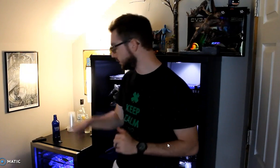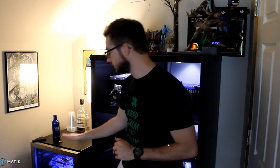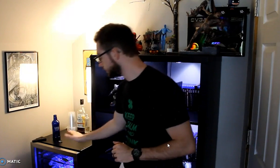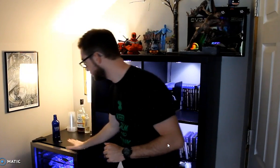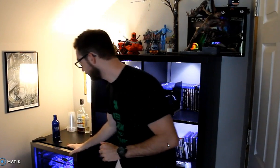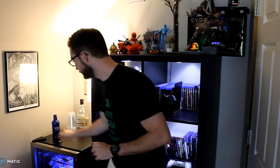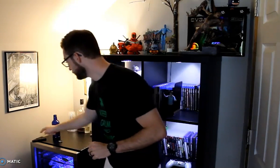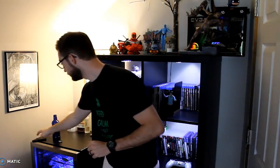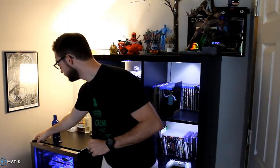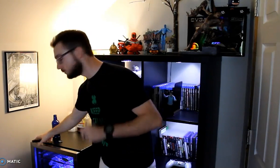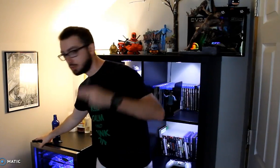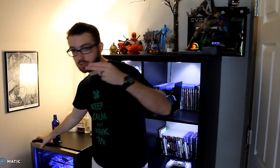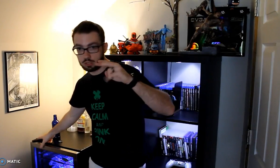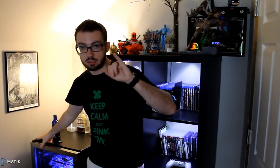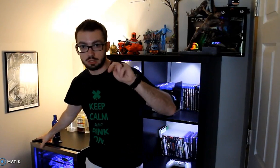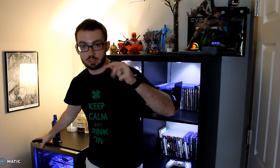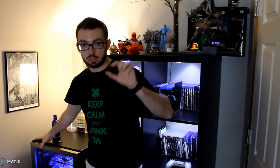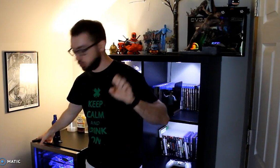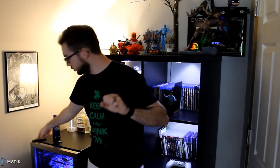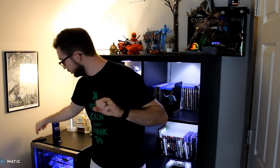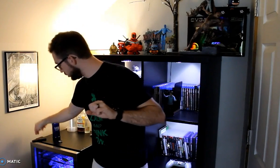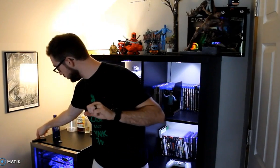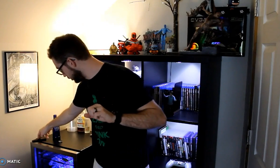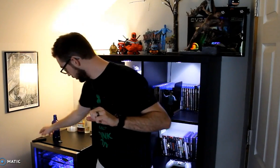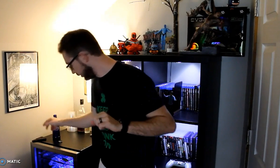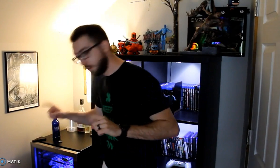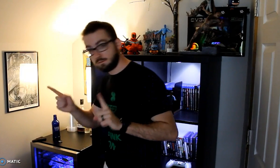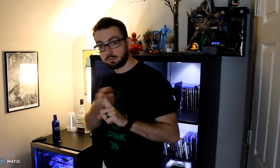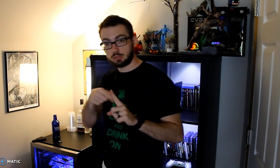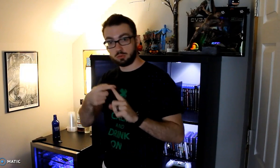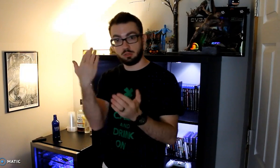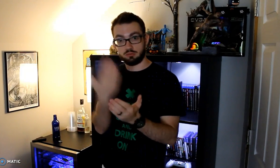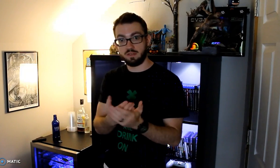or really liked, was the hinges.